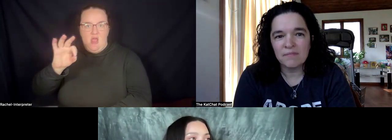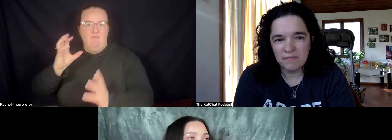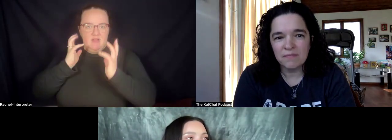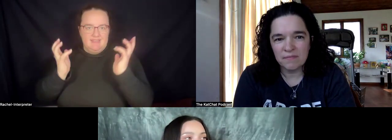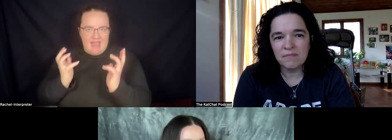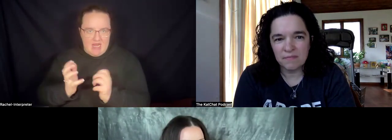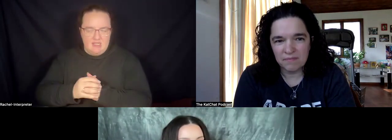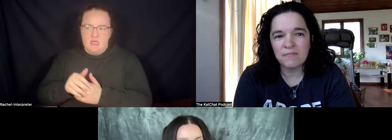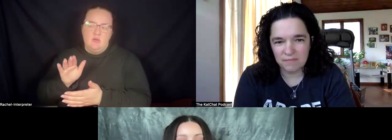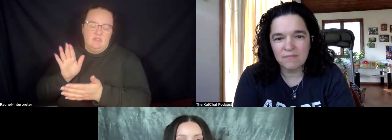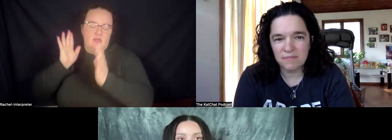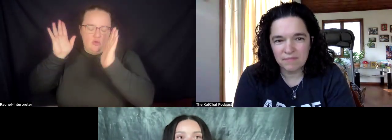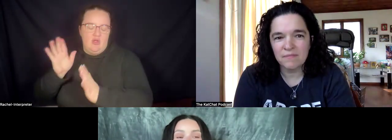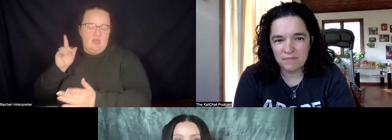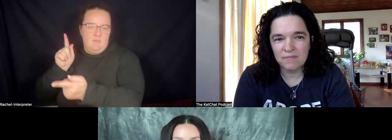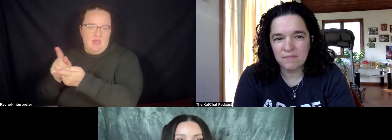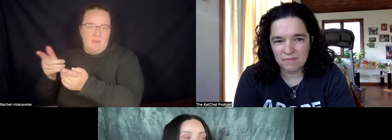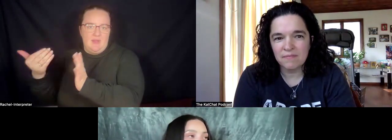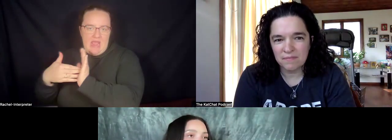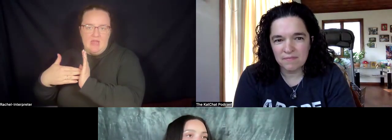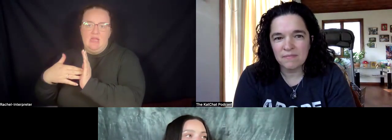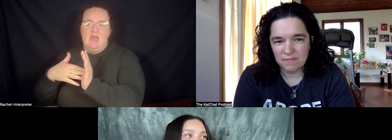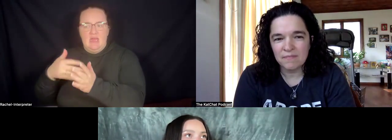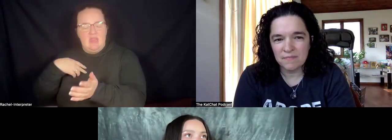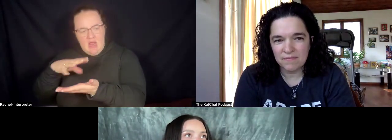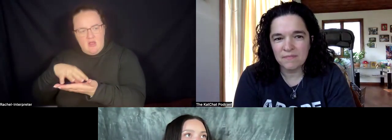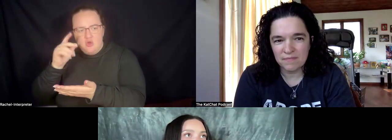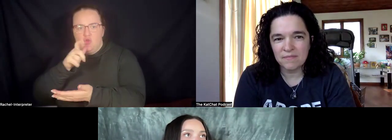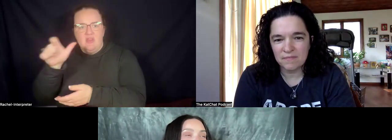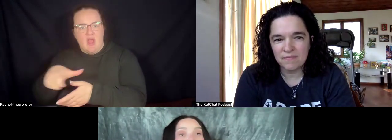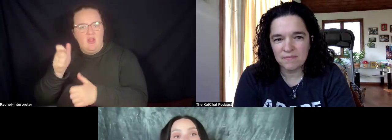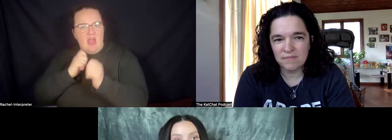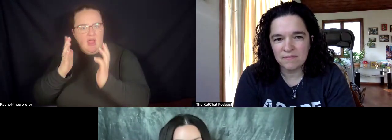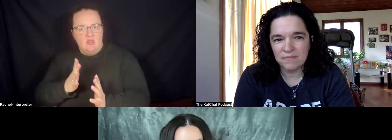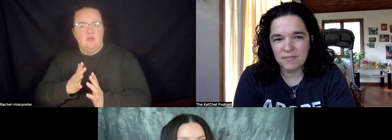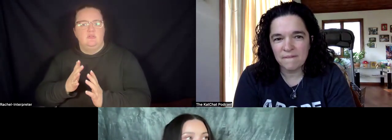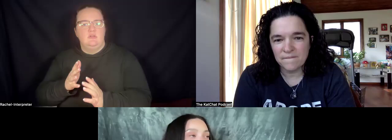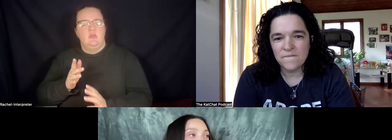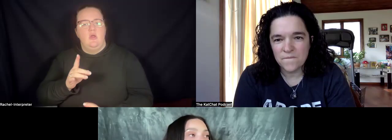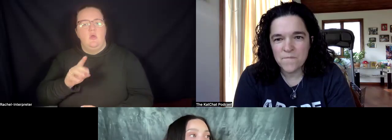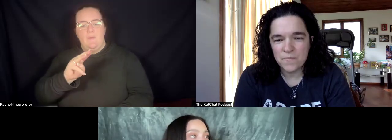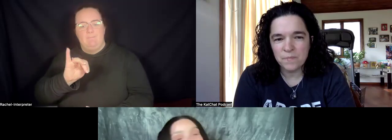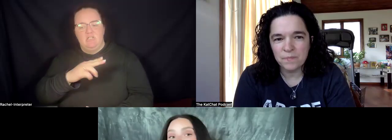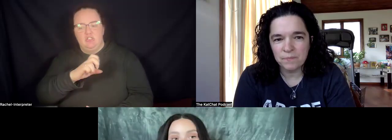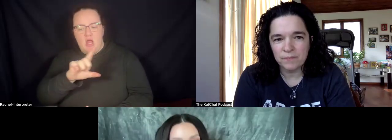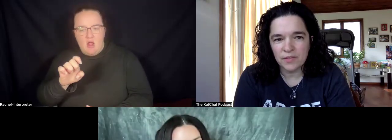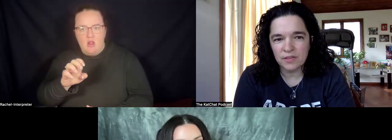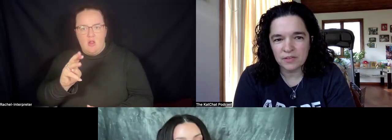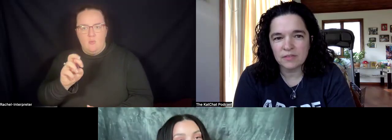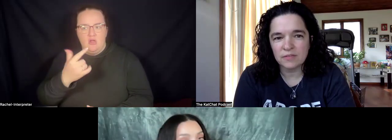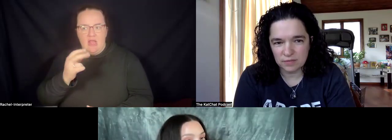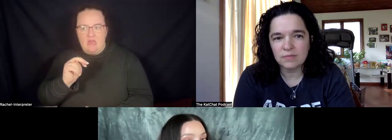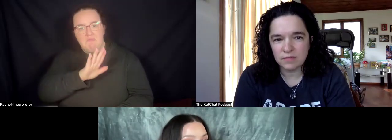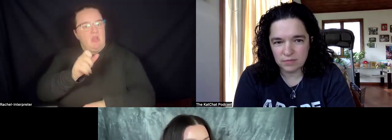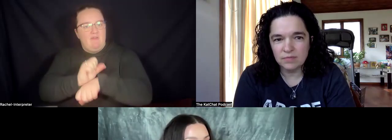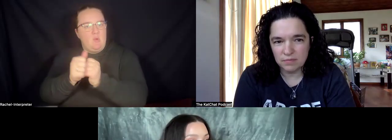him. And then I gradually learned like who the other actors were. So I knew heard Michelle Morgan. Had never worked with her